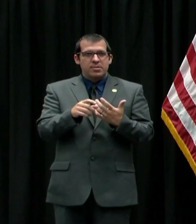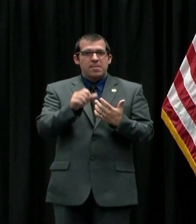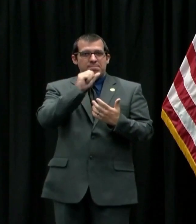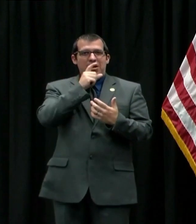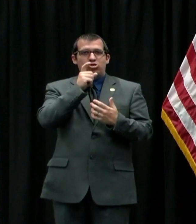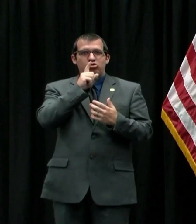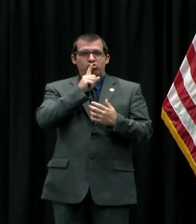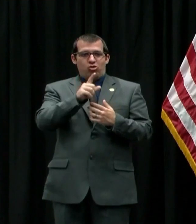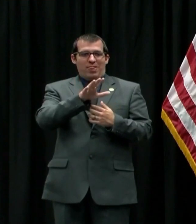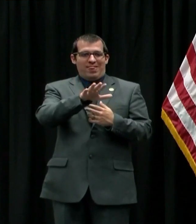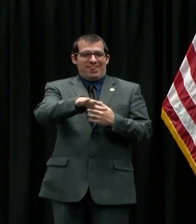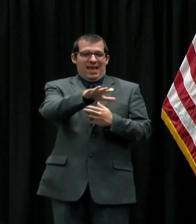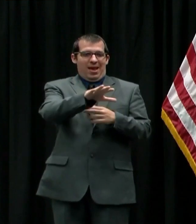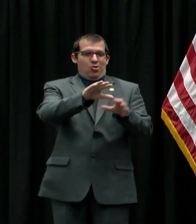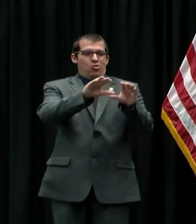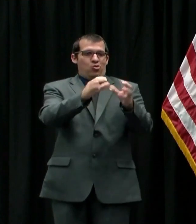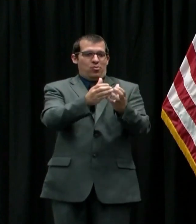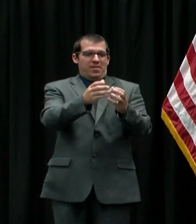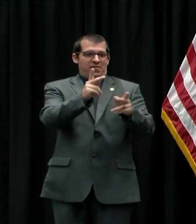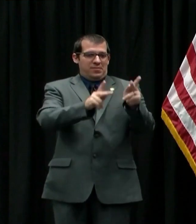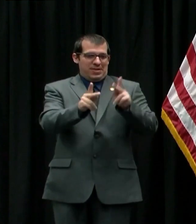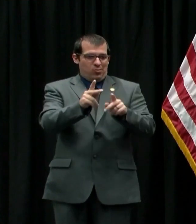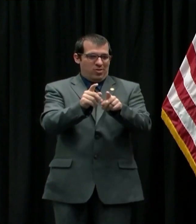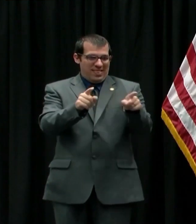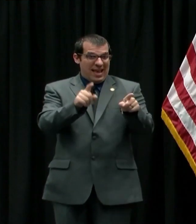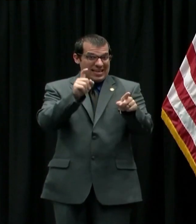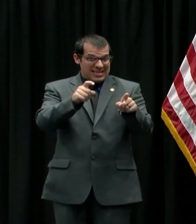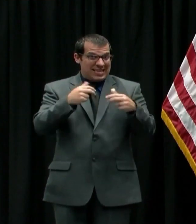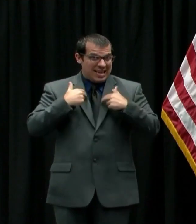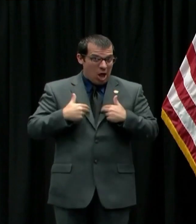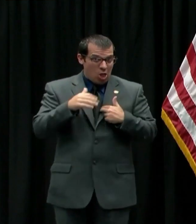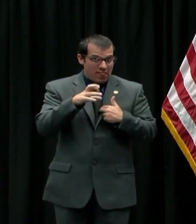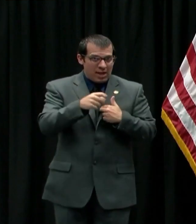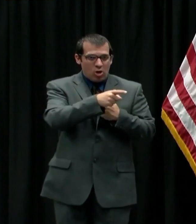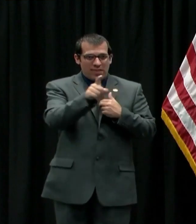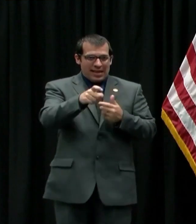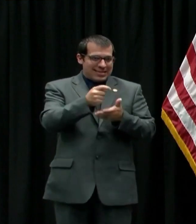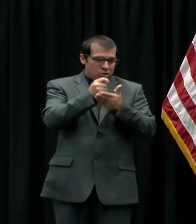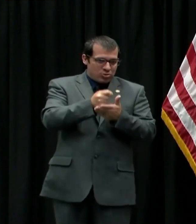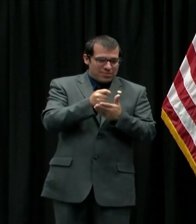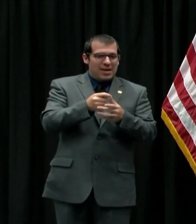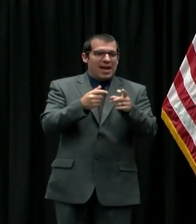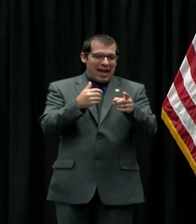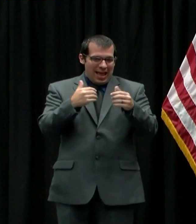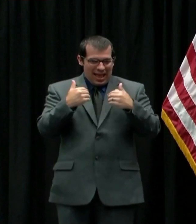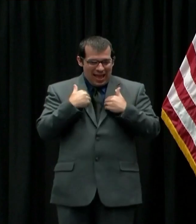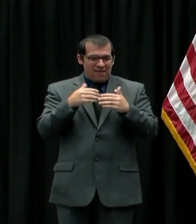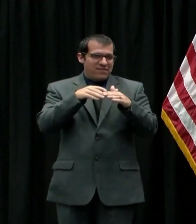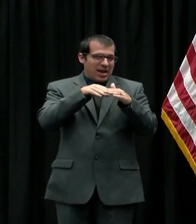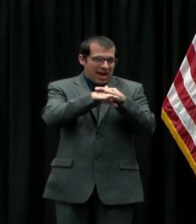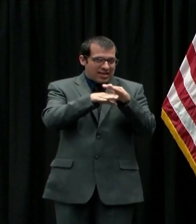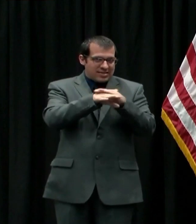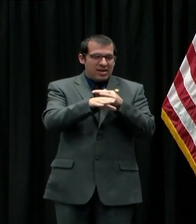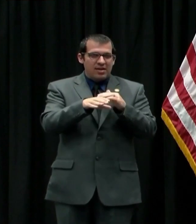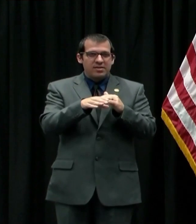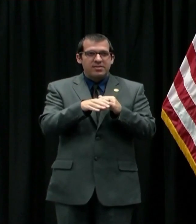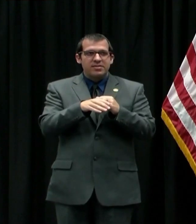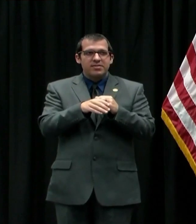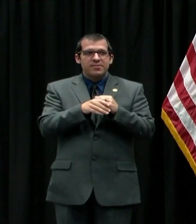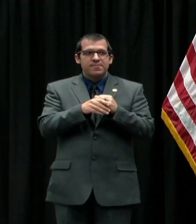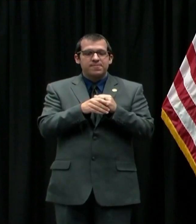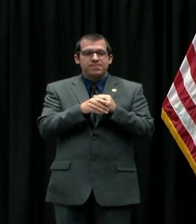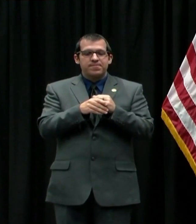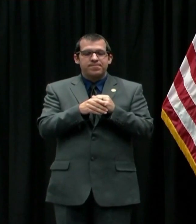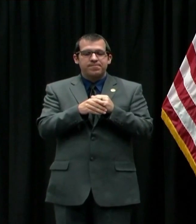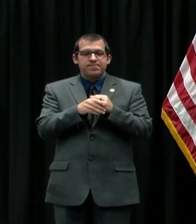that population that needs health care, they need treatment, have access to it. And I think if you go